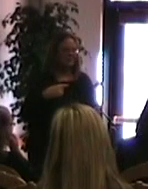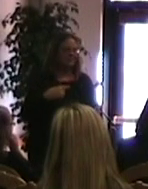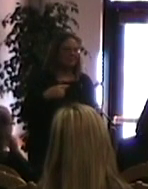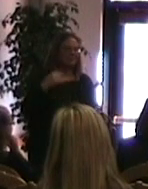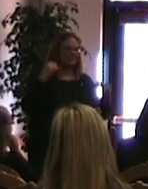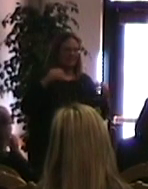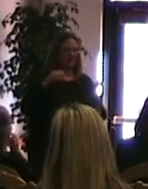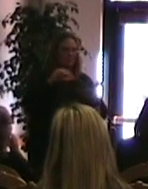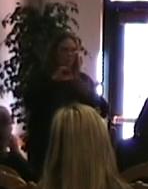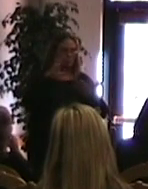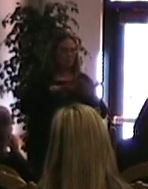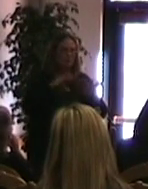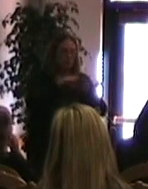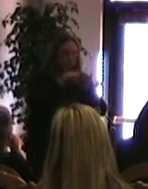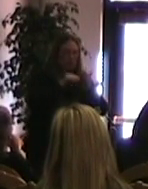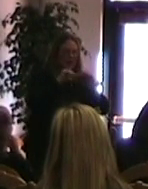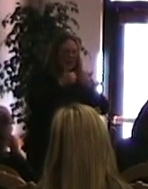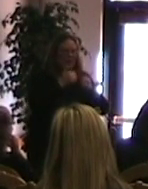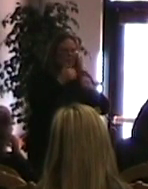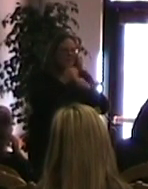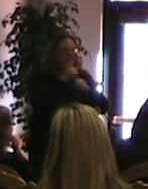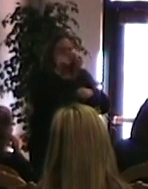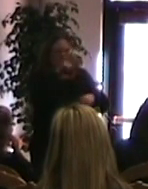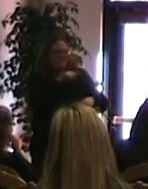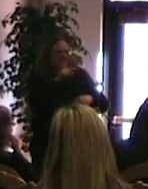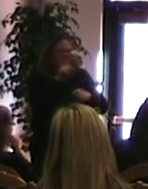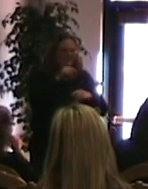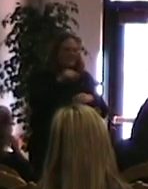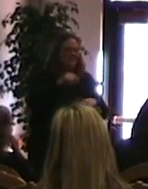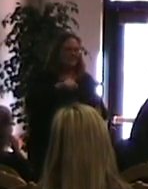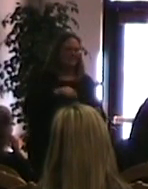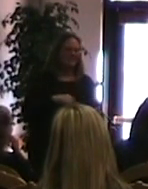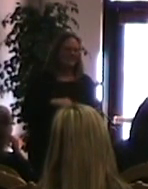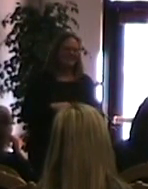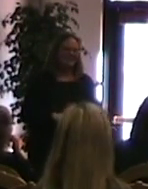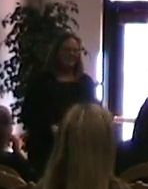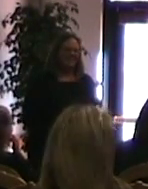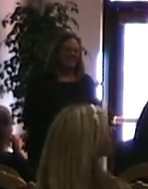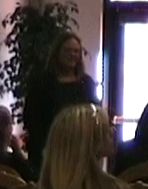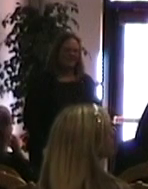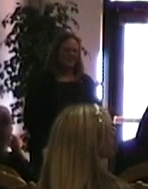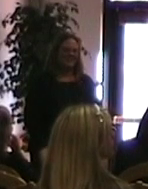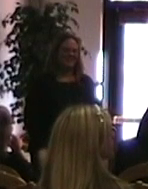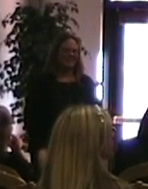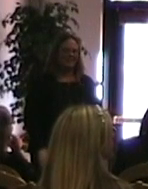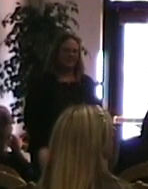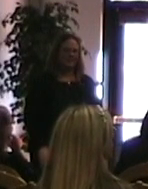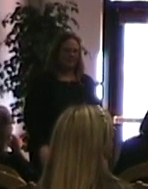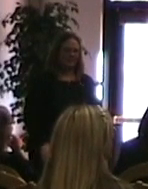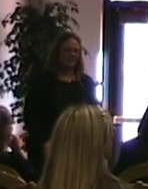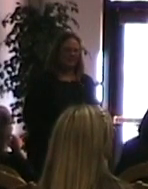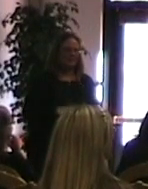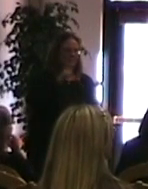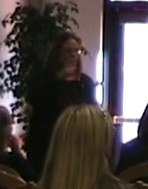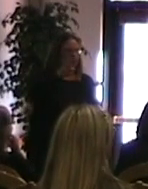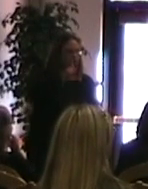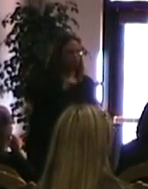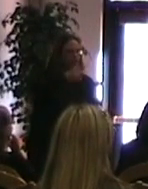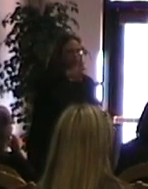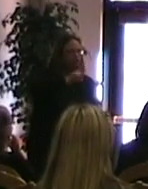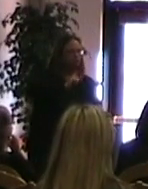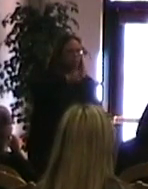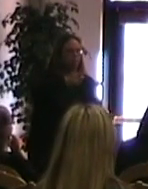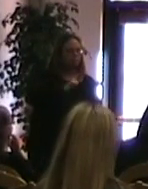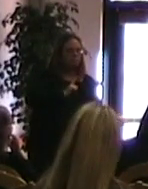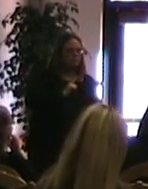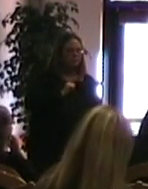direction, and how to hit the target. Again, this establishes turn-taking and roles and responsibilities.